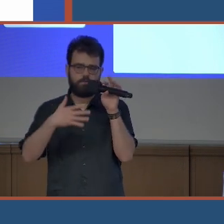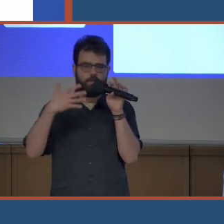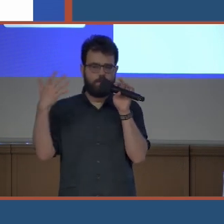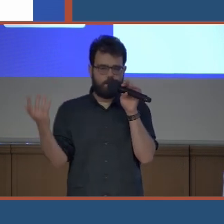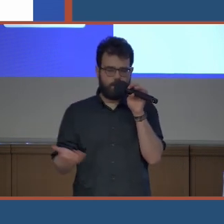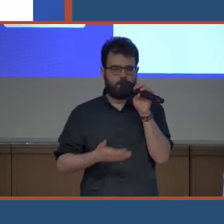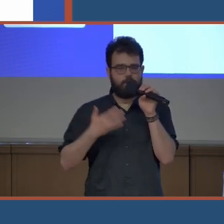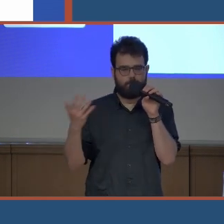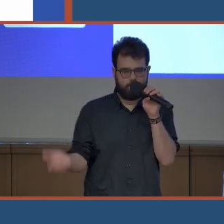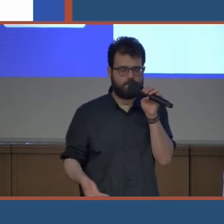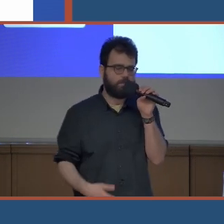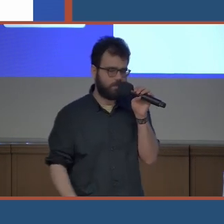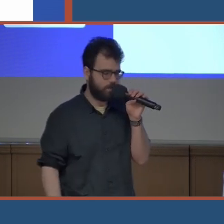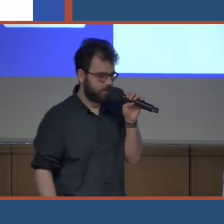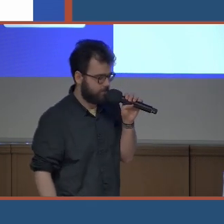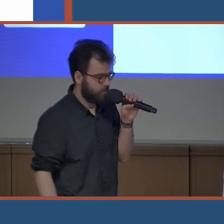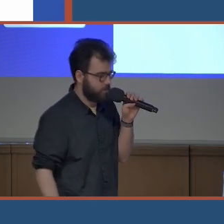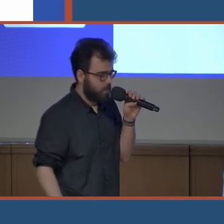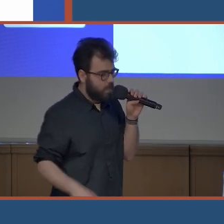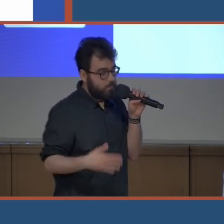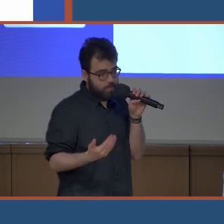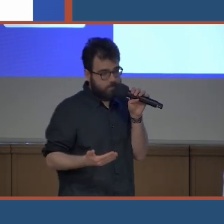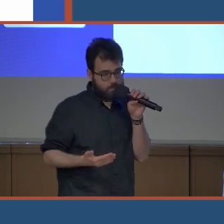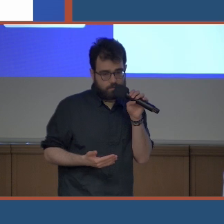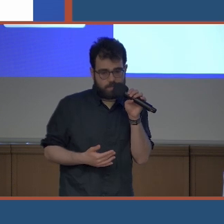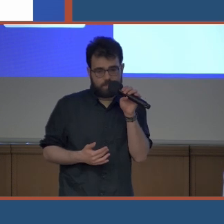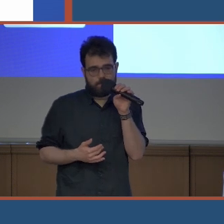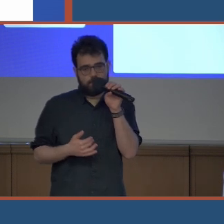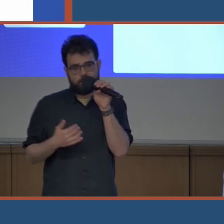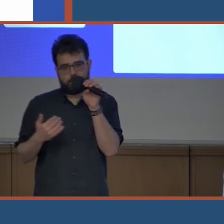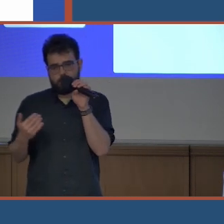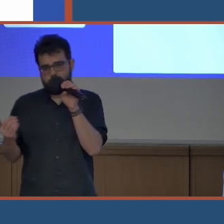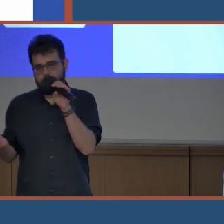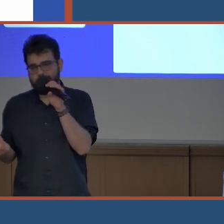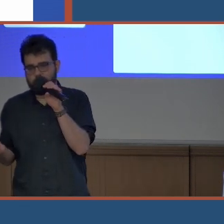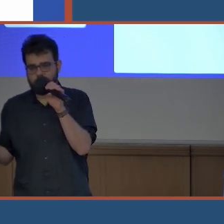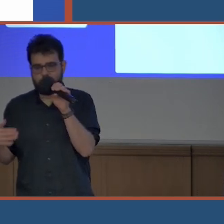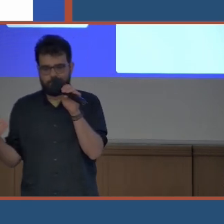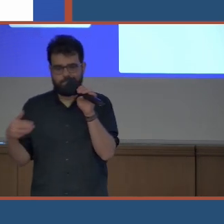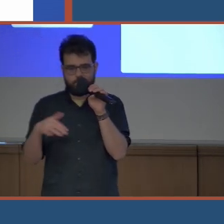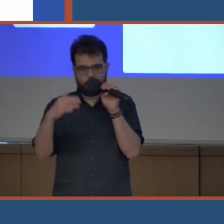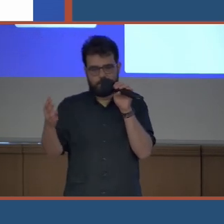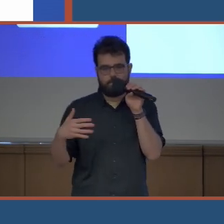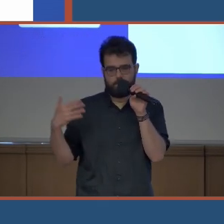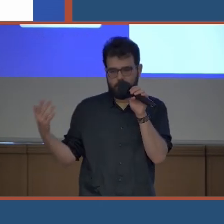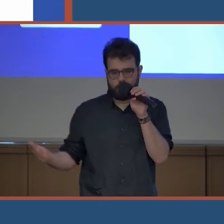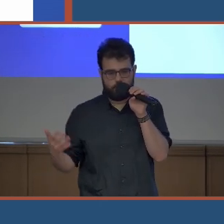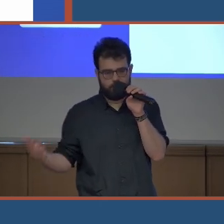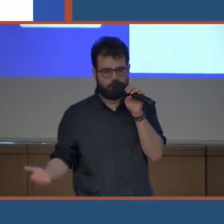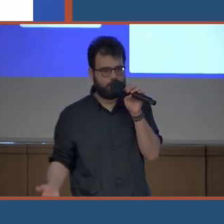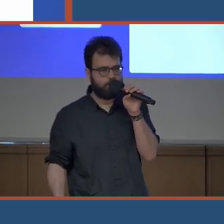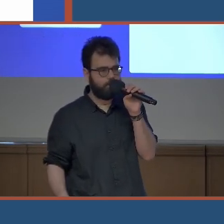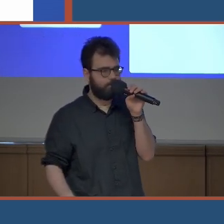art of using these classifiers. But if you don't use classifiers, you can just describe something more,